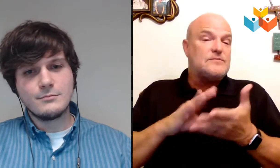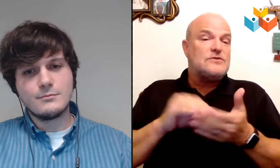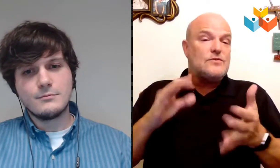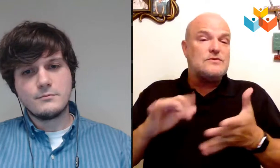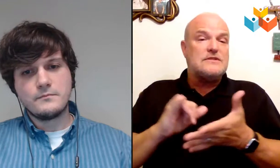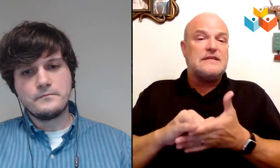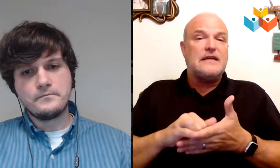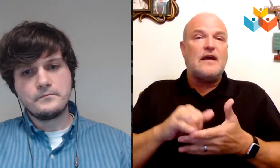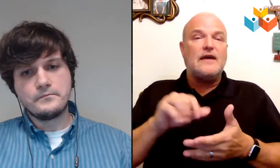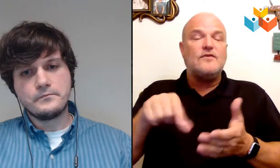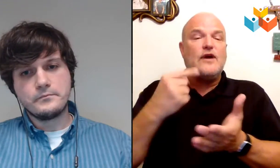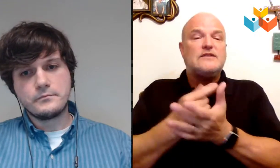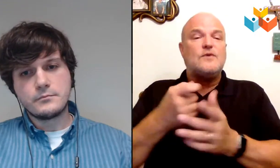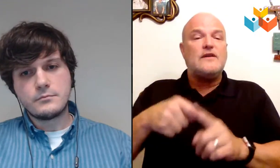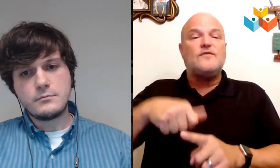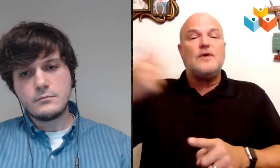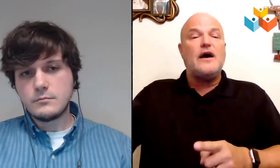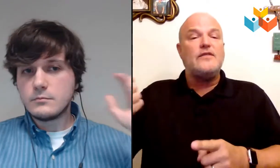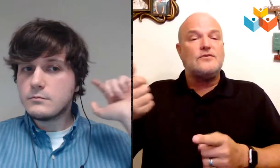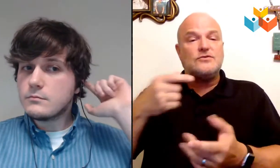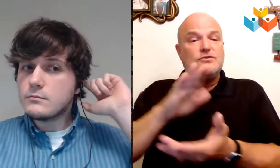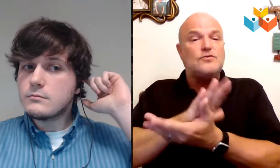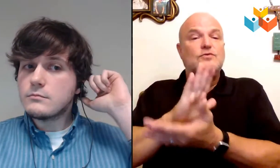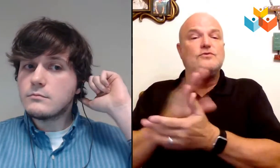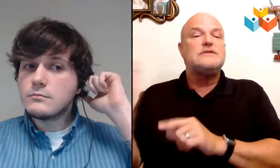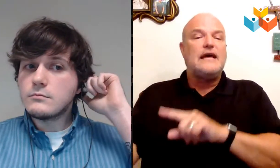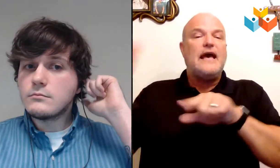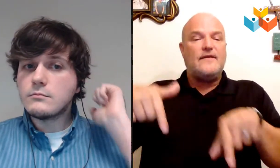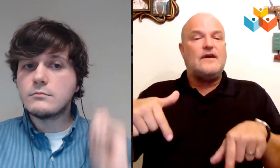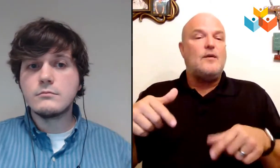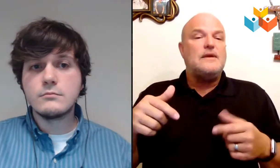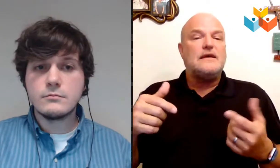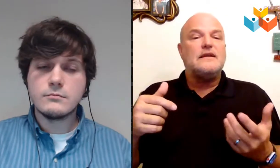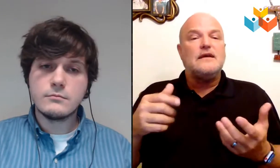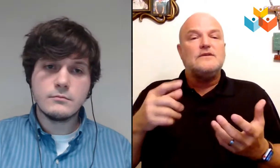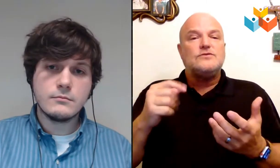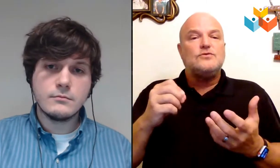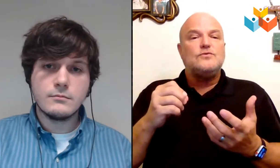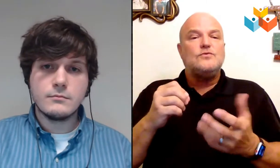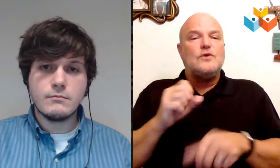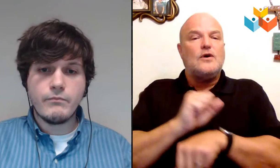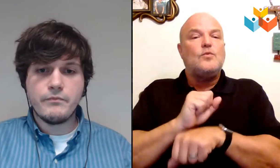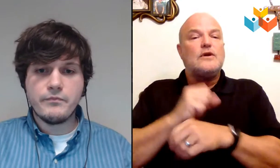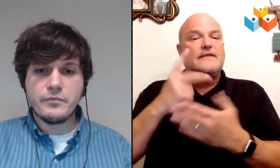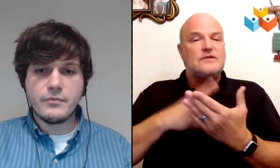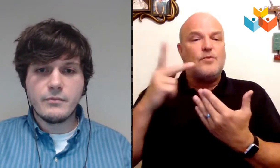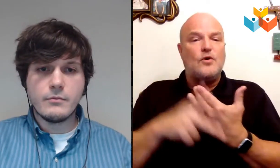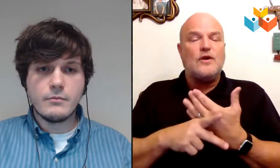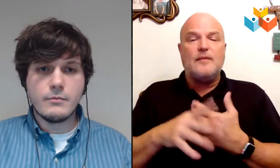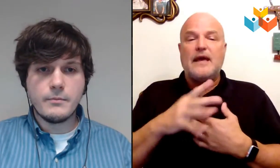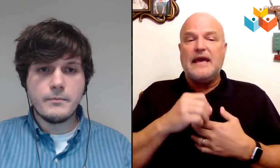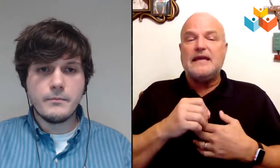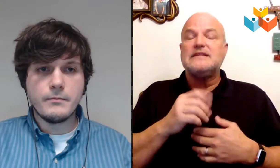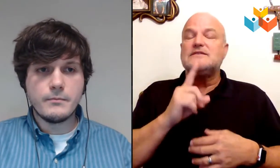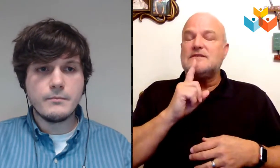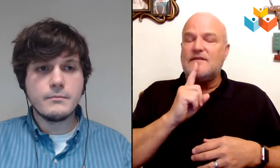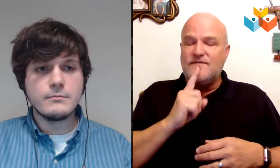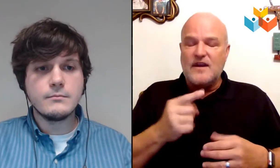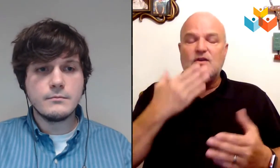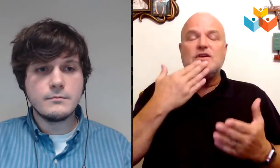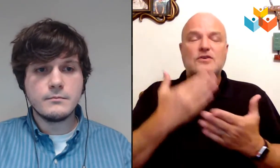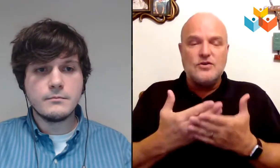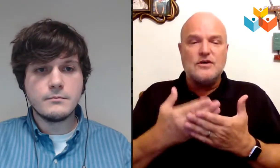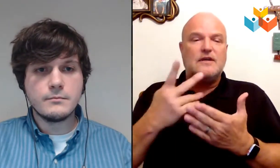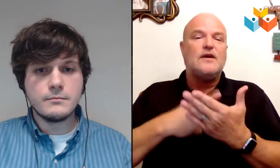Even some students that have graduated from other schools have come in to work in this program. And it's